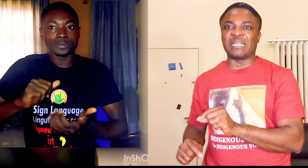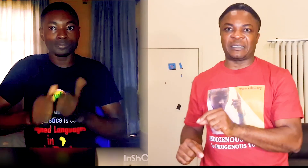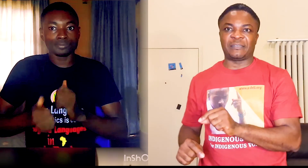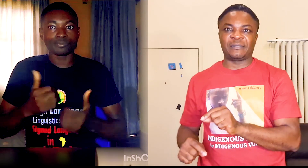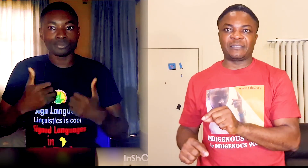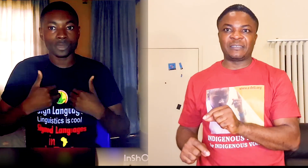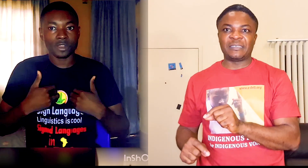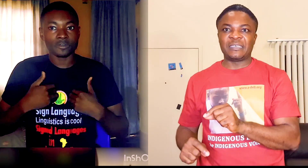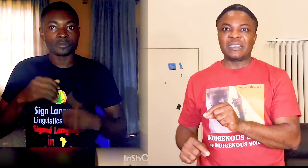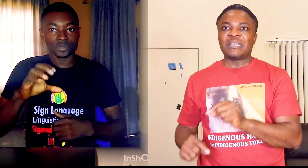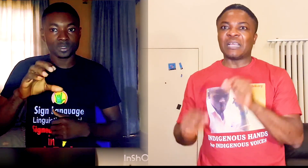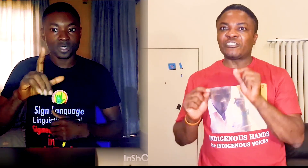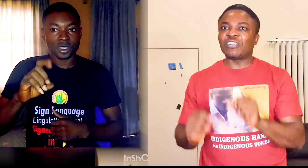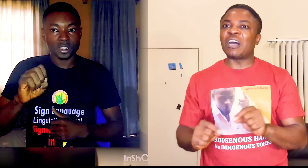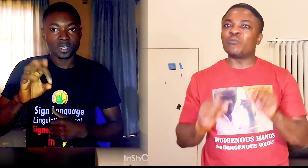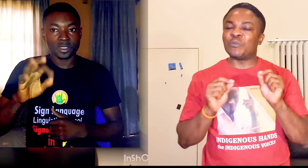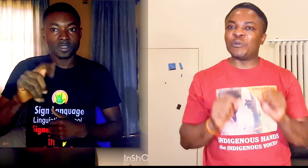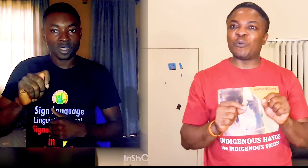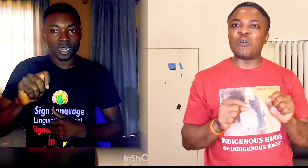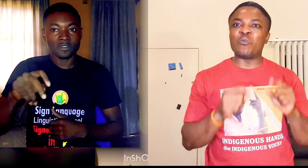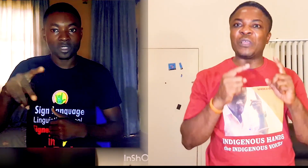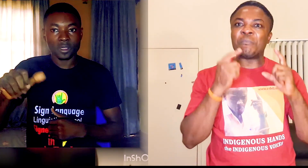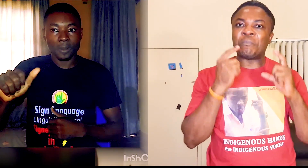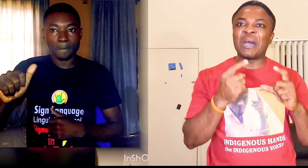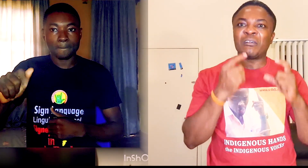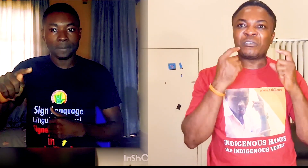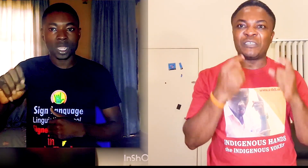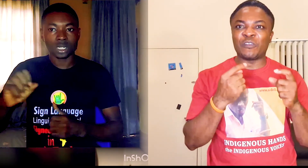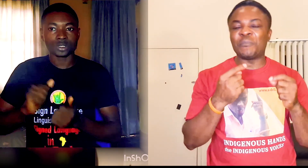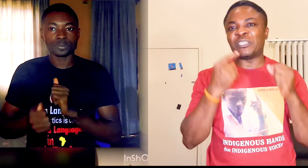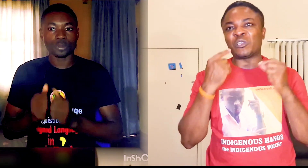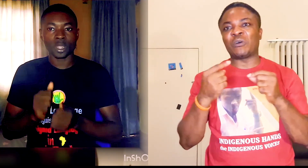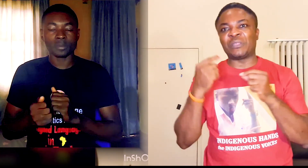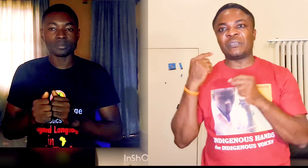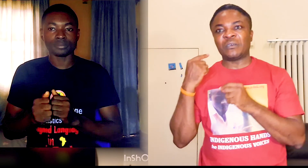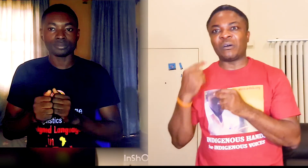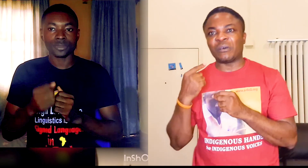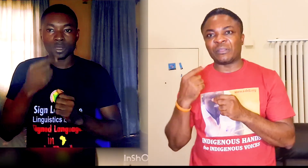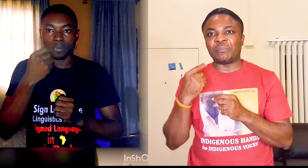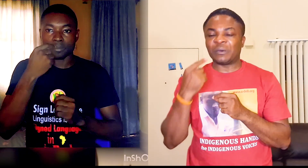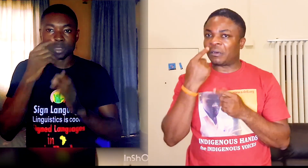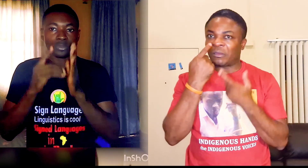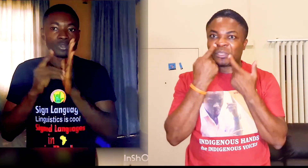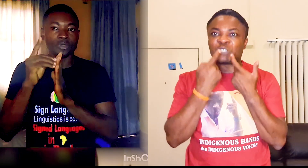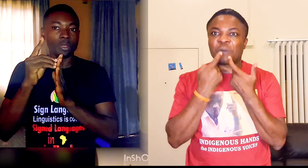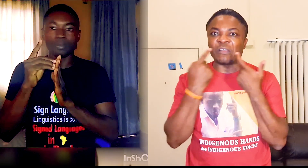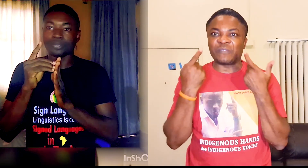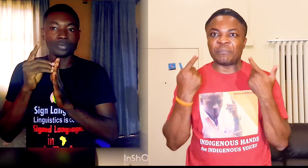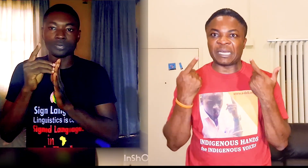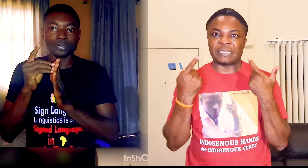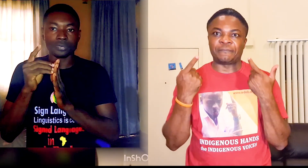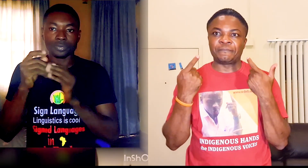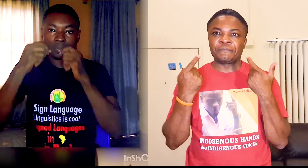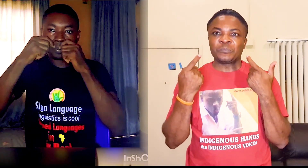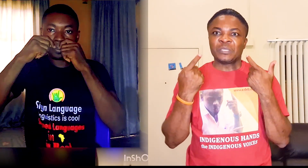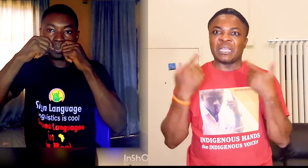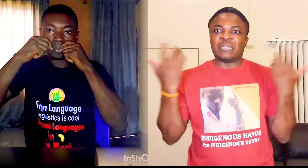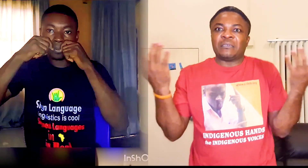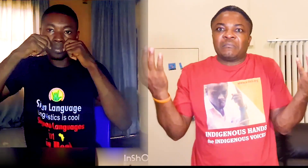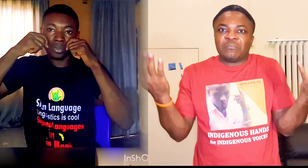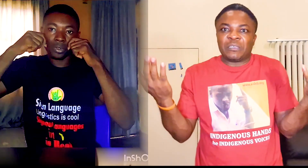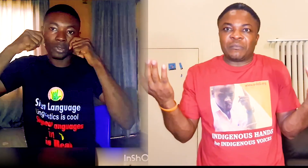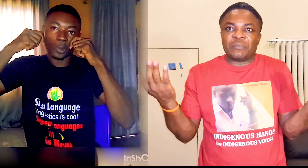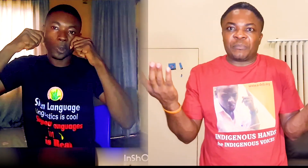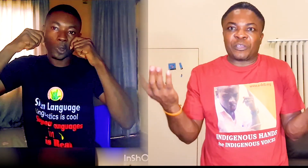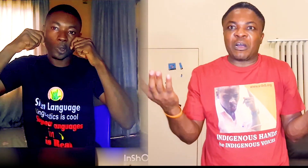cleft palate. That child will be born with maldevelopment on this part of the body,